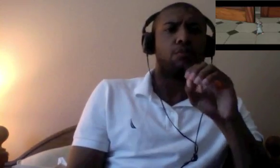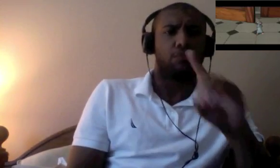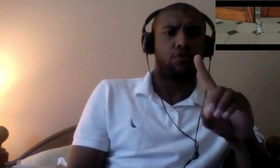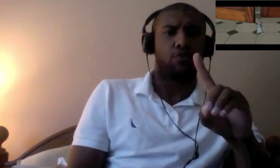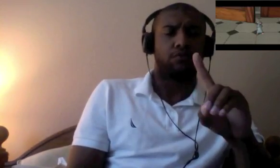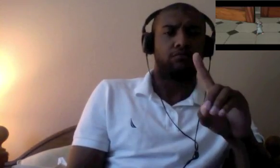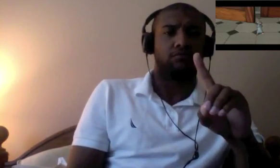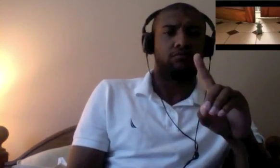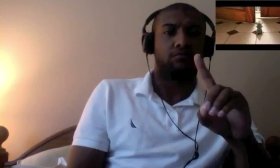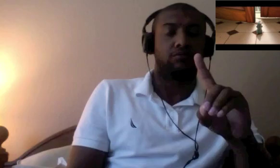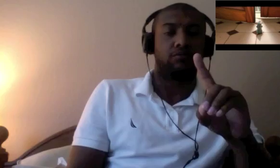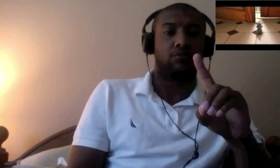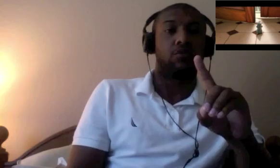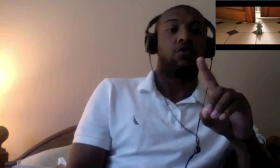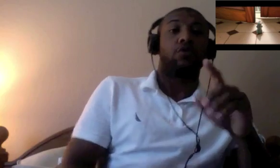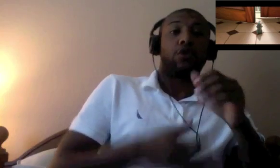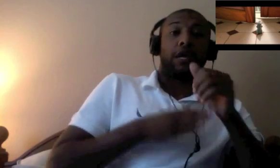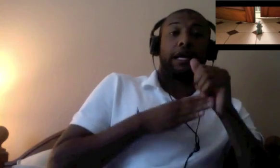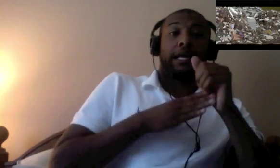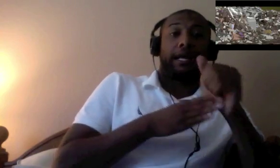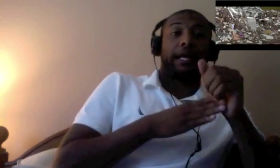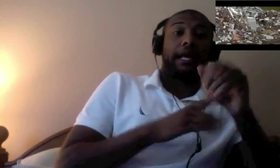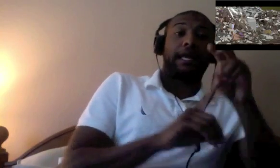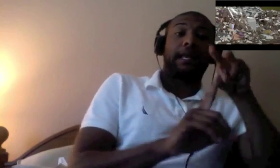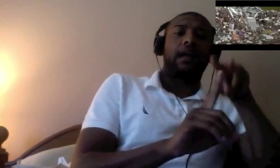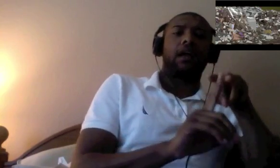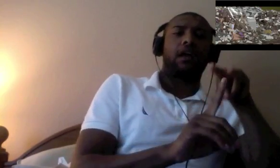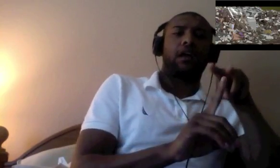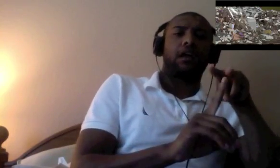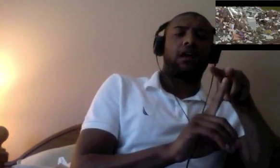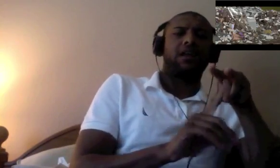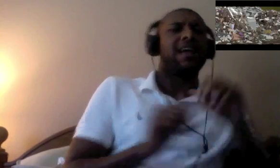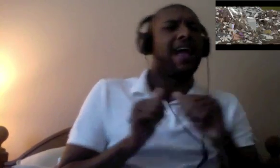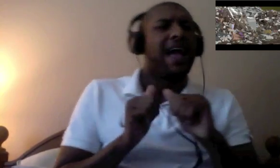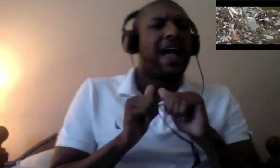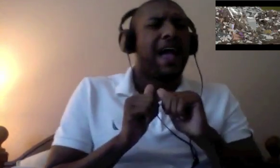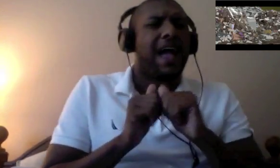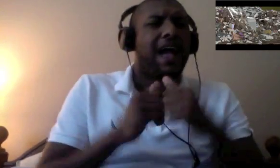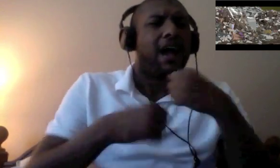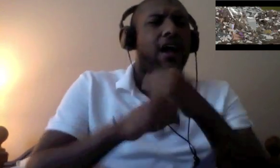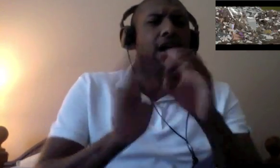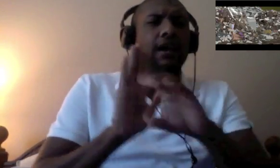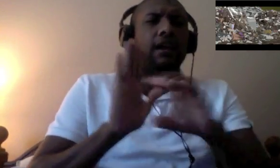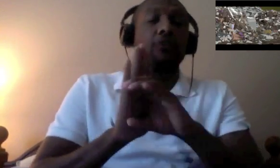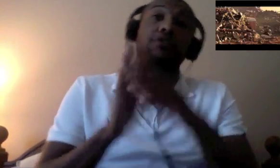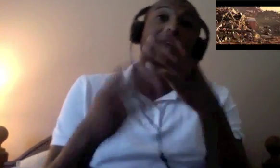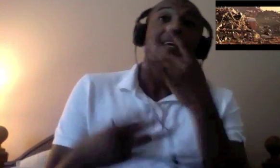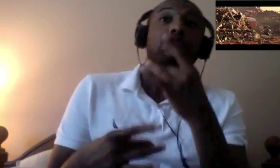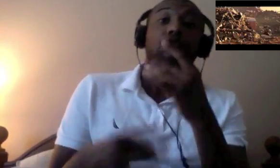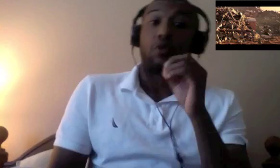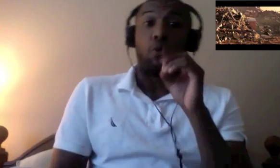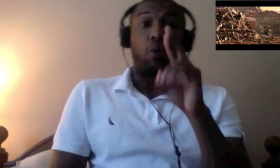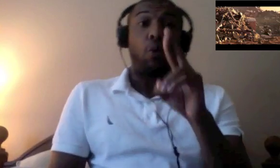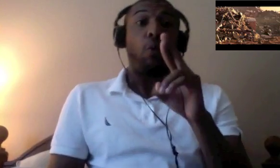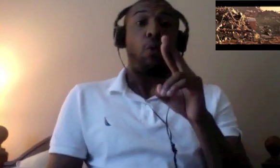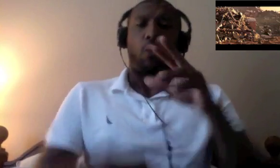to guide the audience's eye, how to make a character look appealing or stand out in a busy